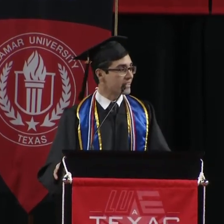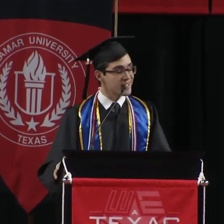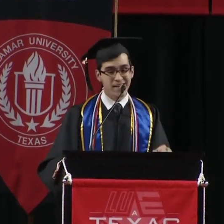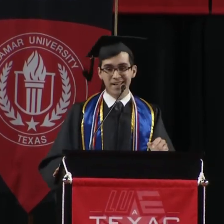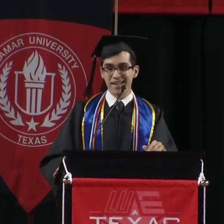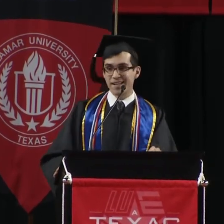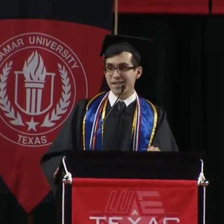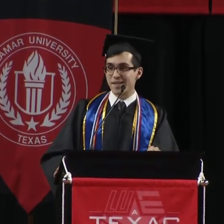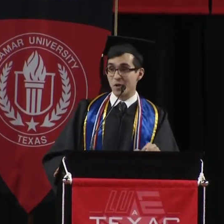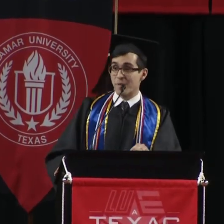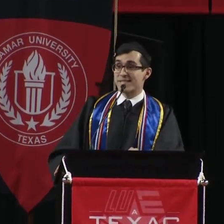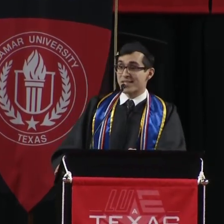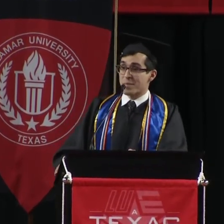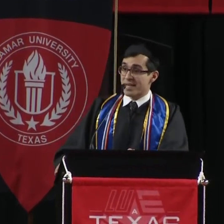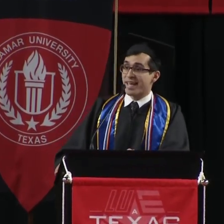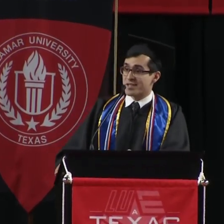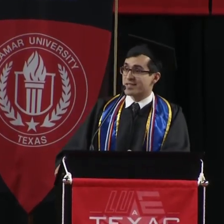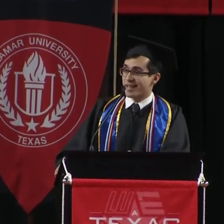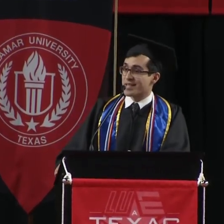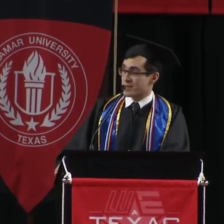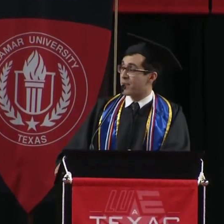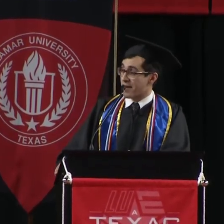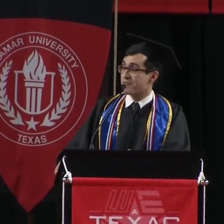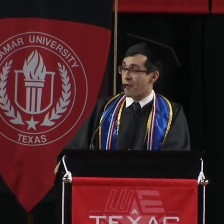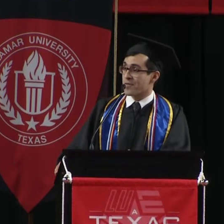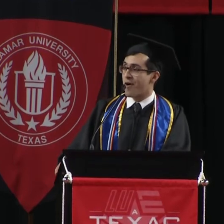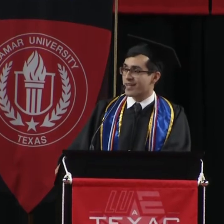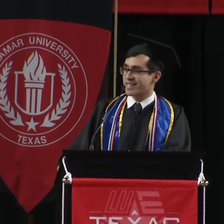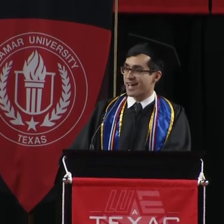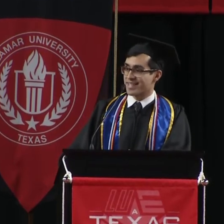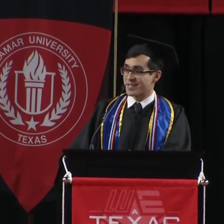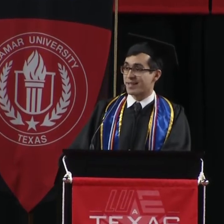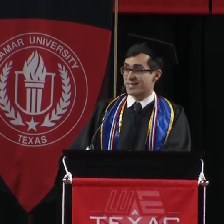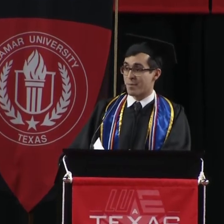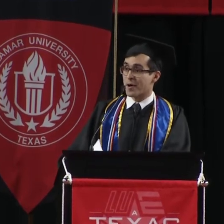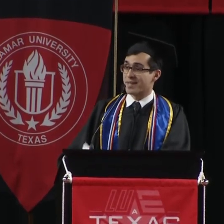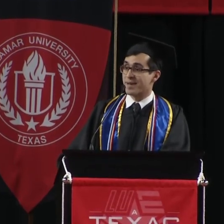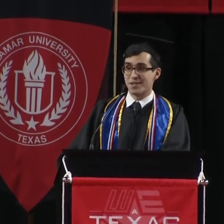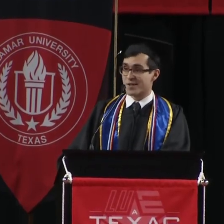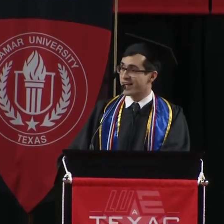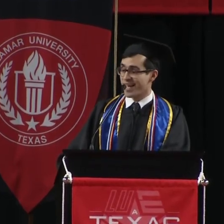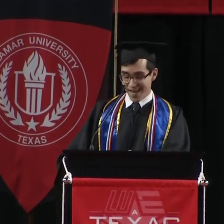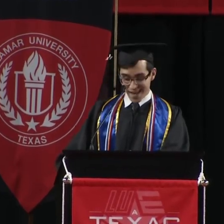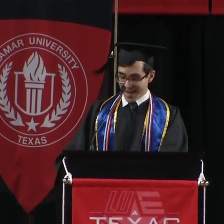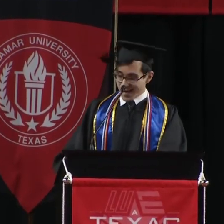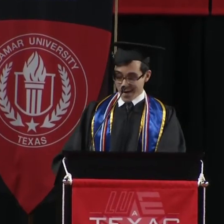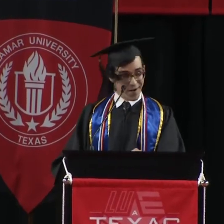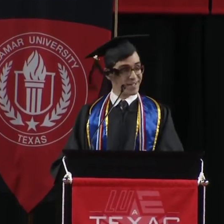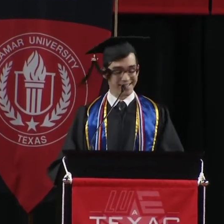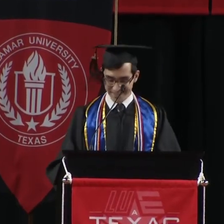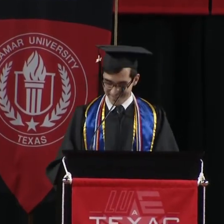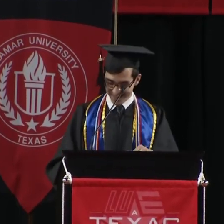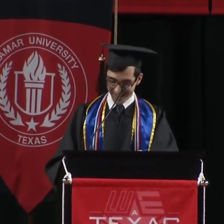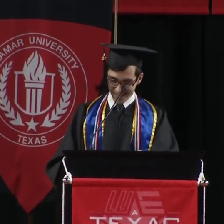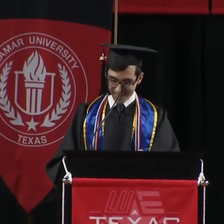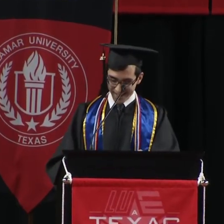looks like. Your business communications class was by far the hardest class I took as a marketing major.